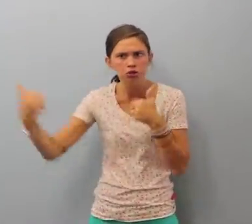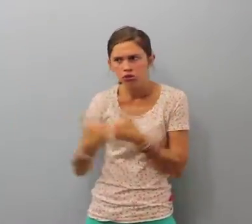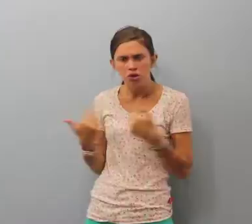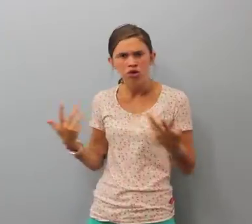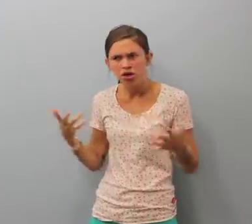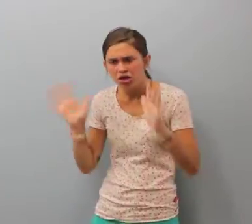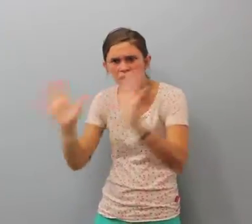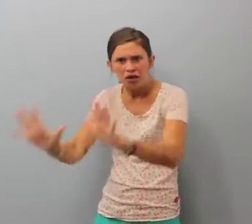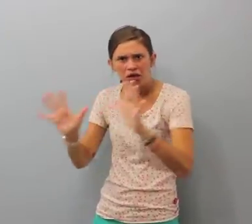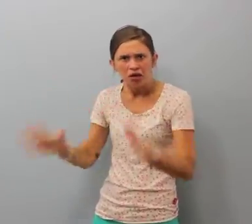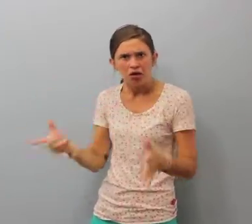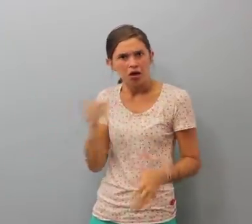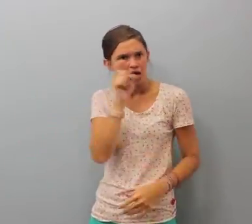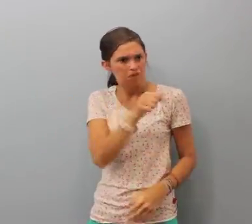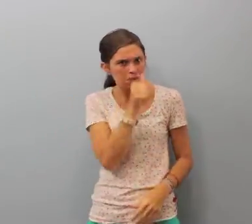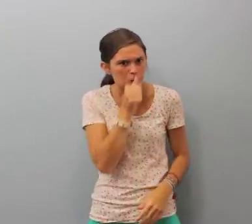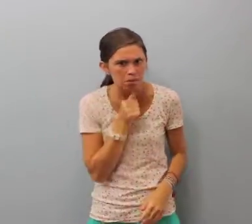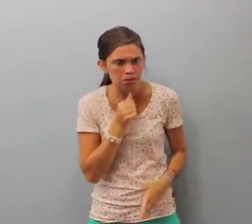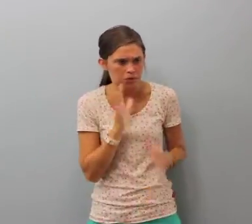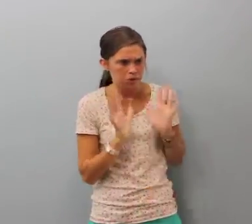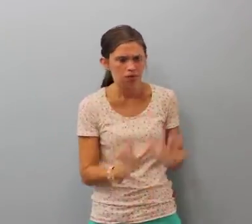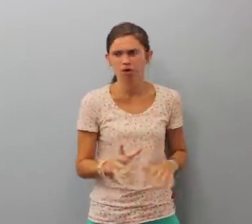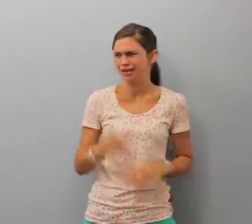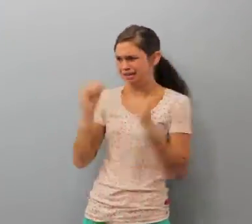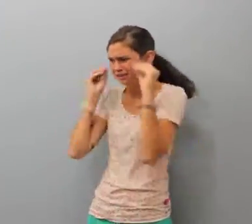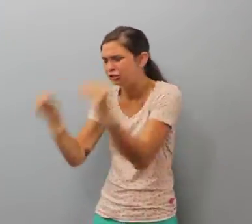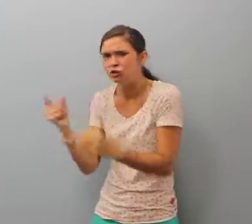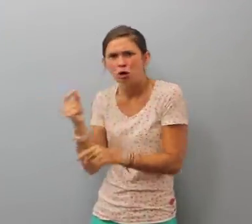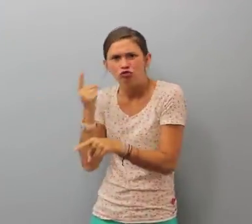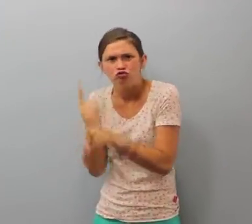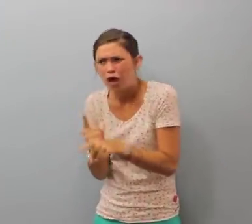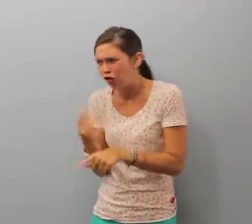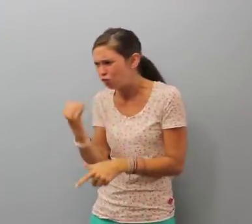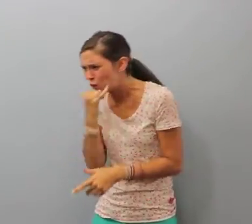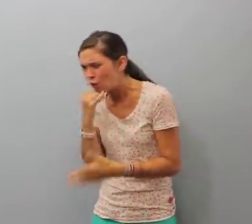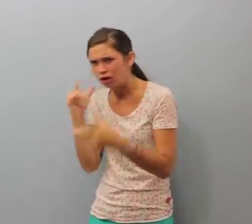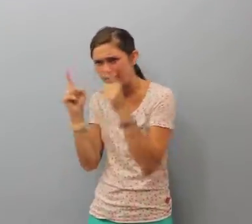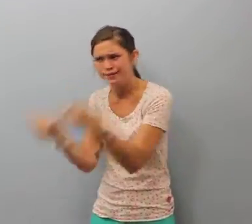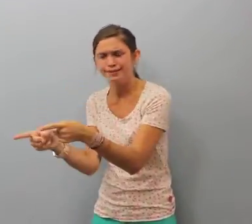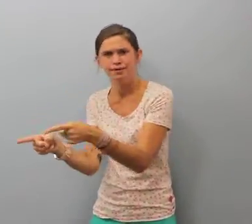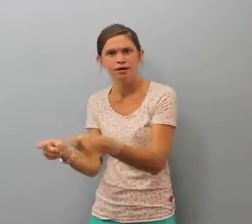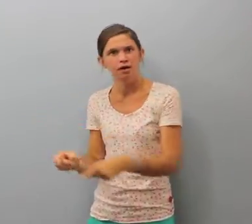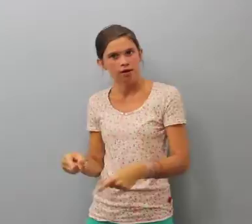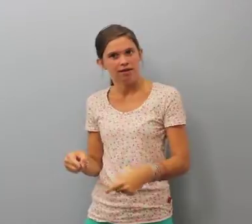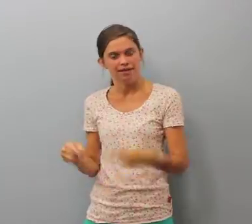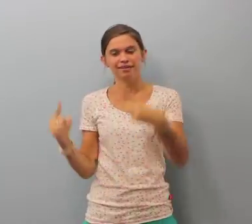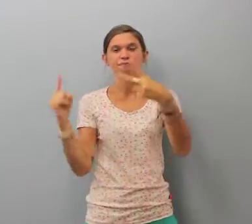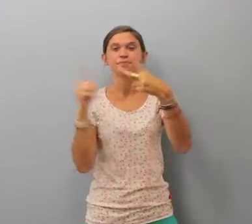said it's quite challenging. You have to learn how to be patient and how to deal with the